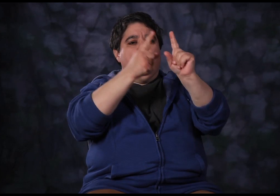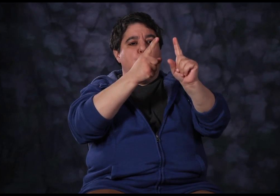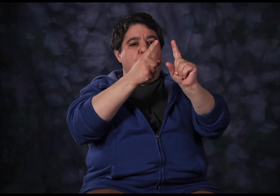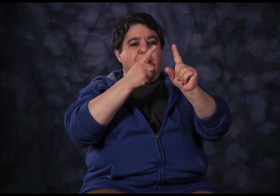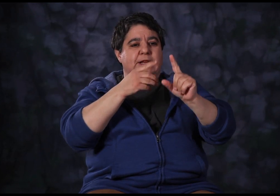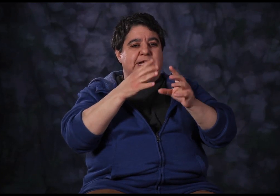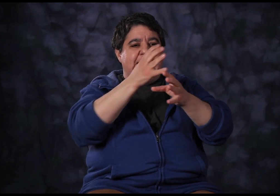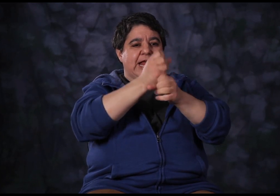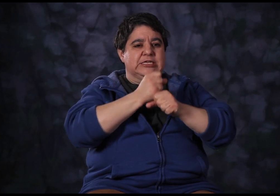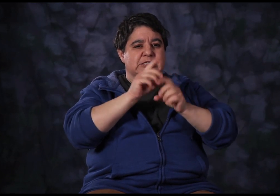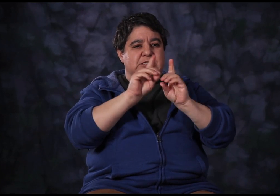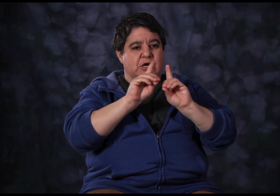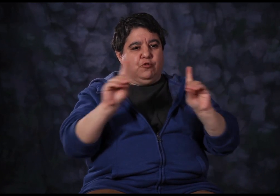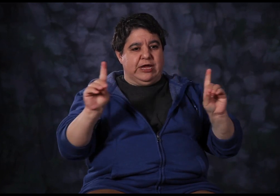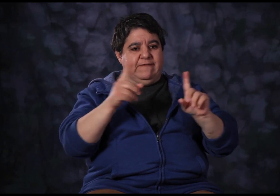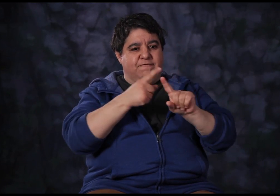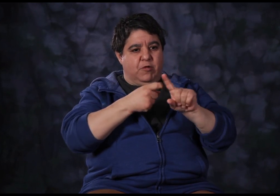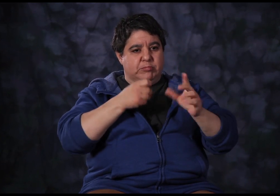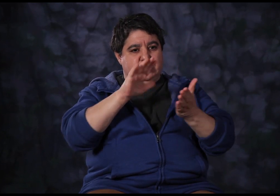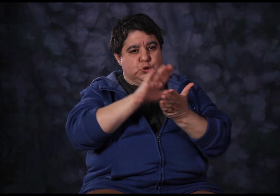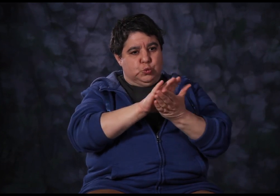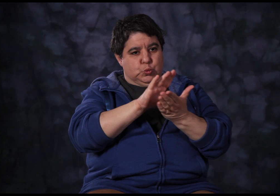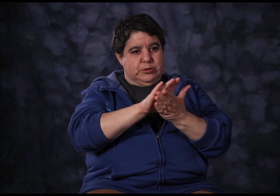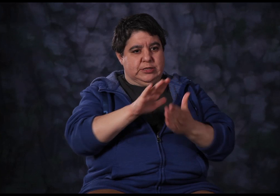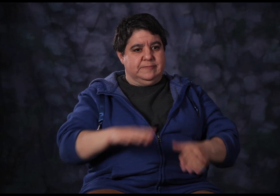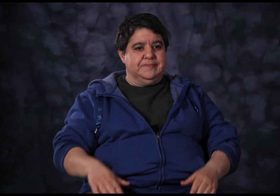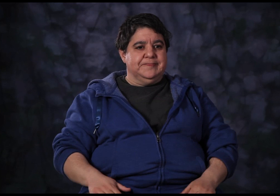And I'm very proud of myself for having done it.